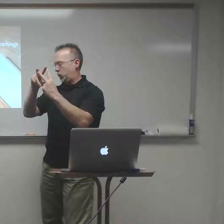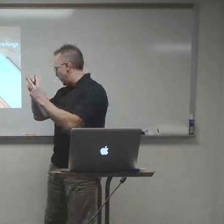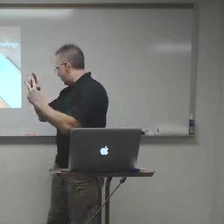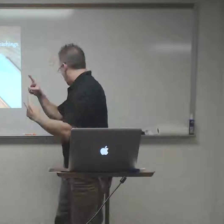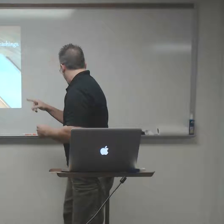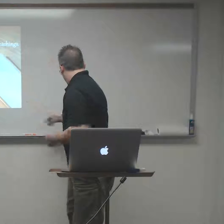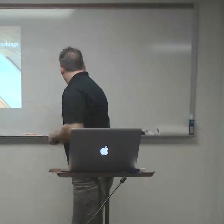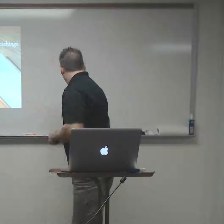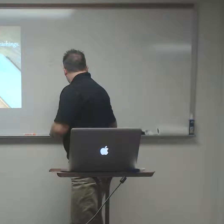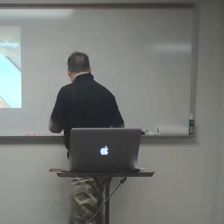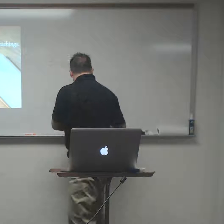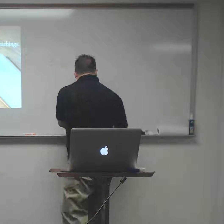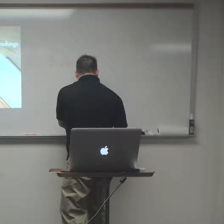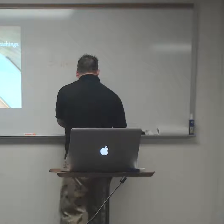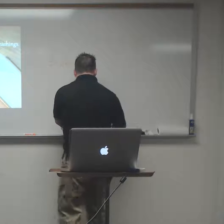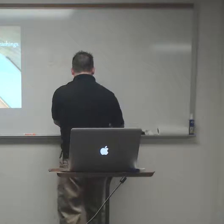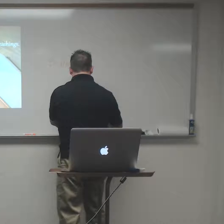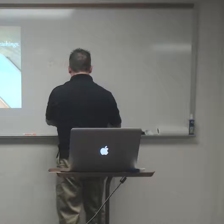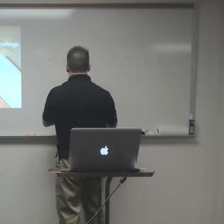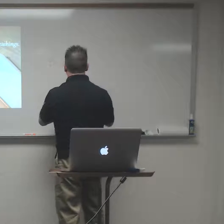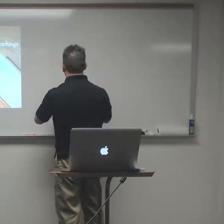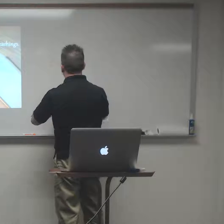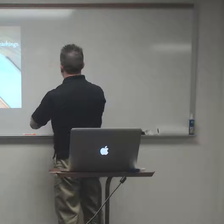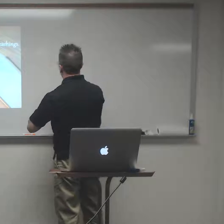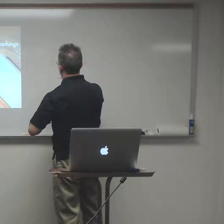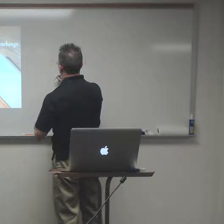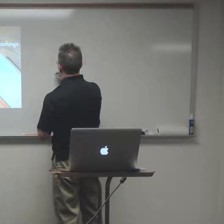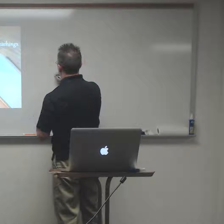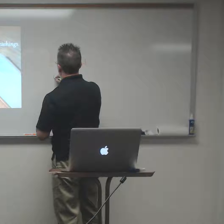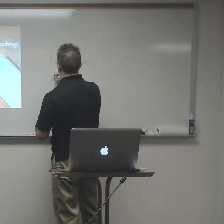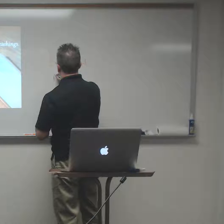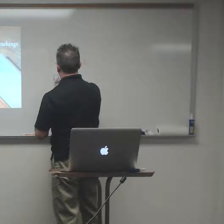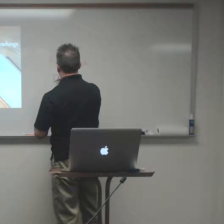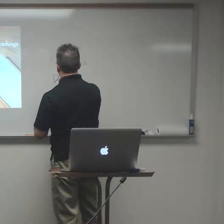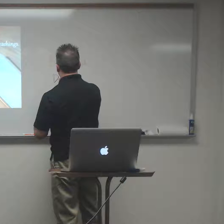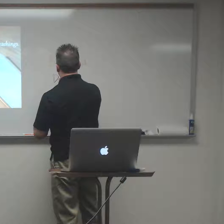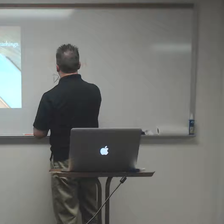Anyway, I have two things right here.